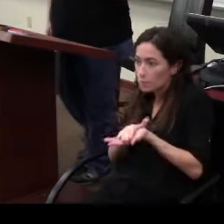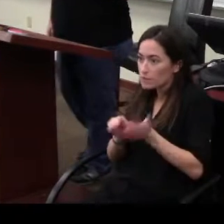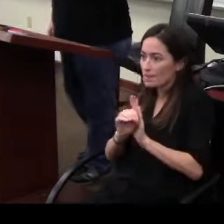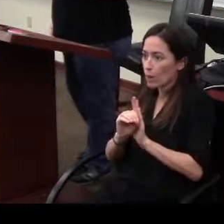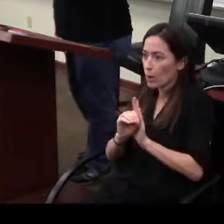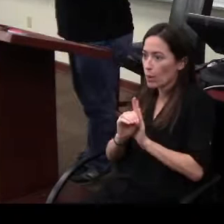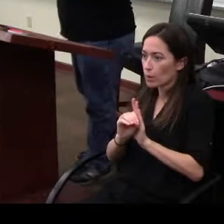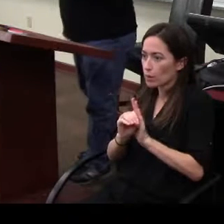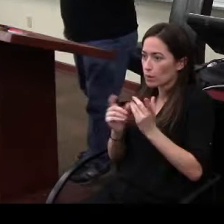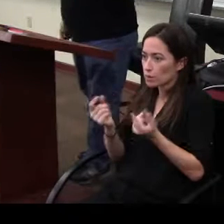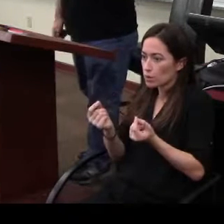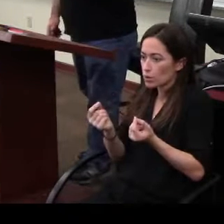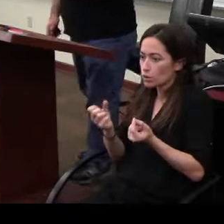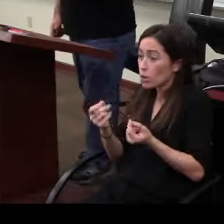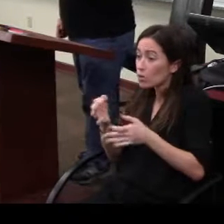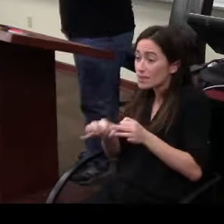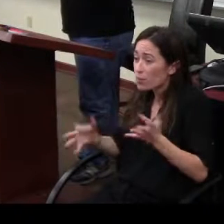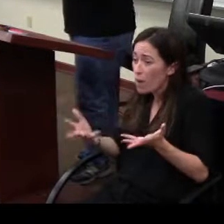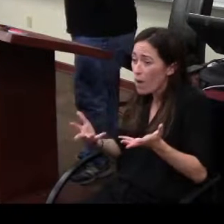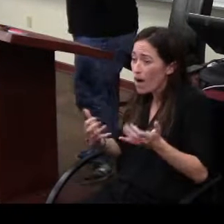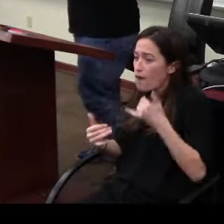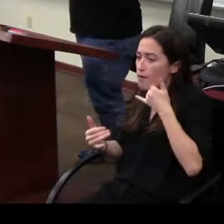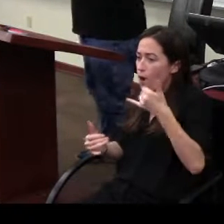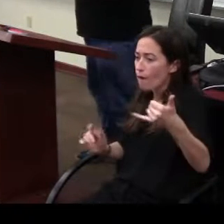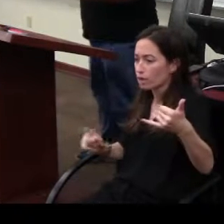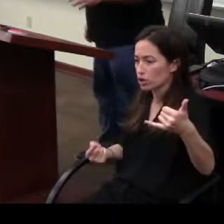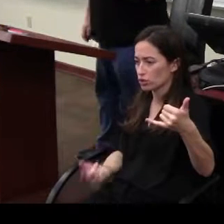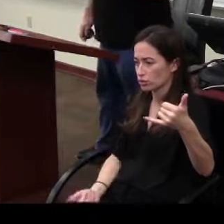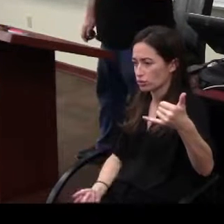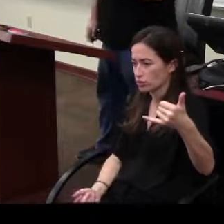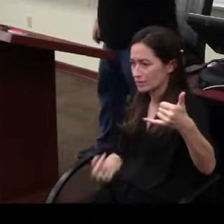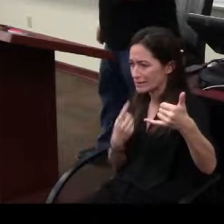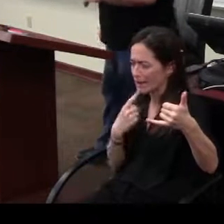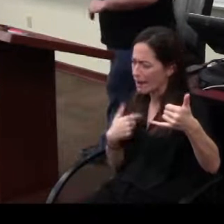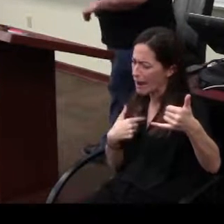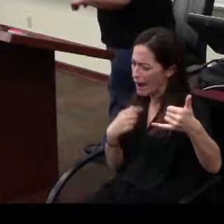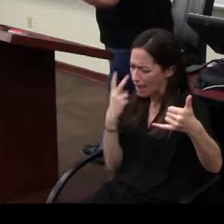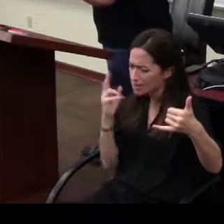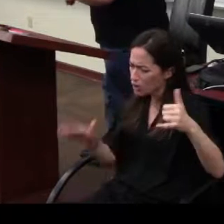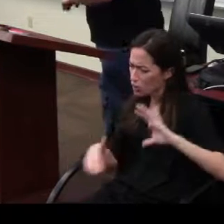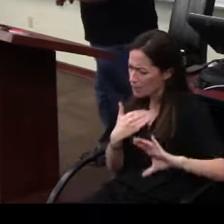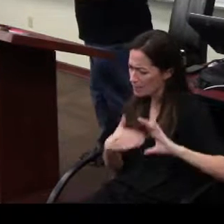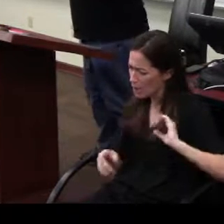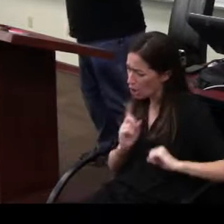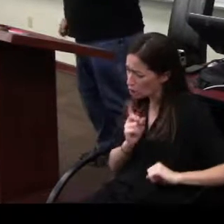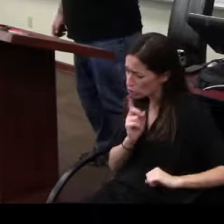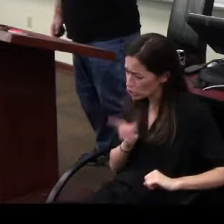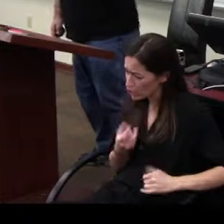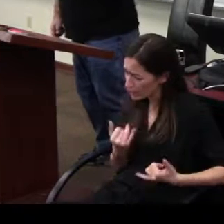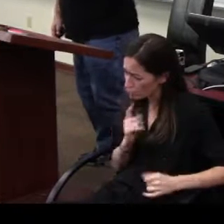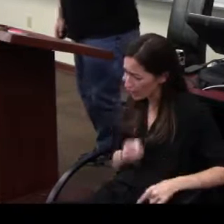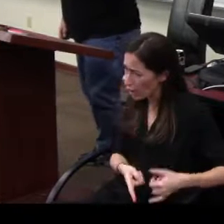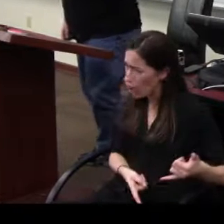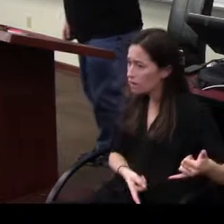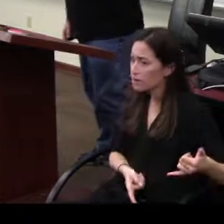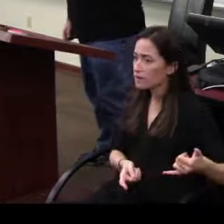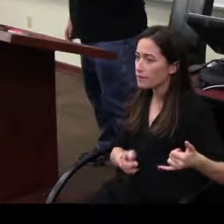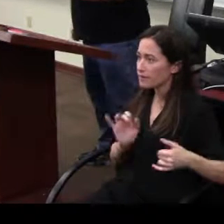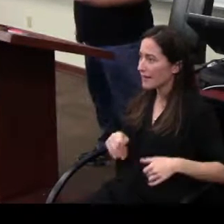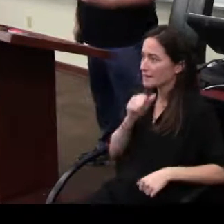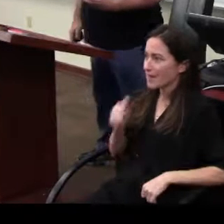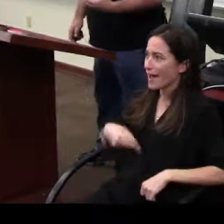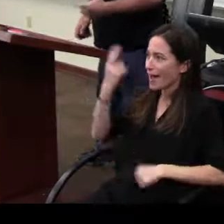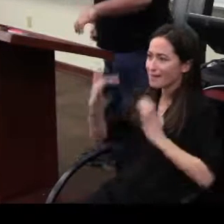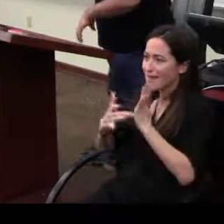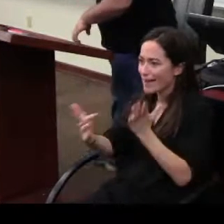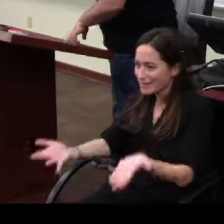first before you do a major transaction like that or transfer PII. Okay, this isn't really high-tech stuff. That's the